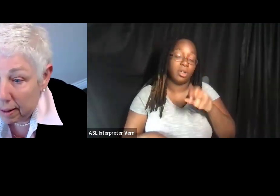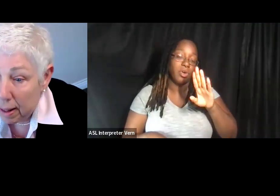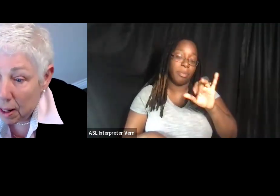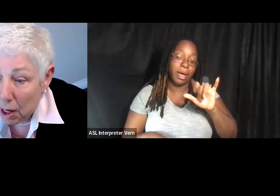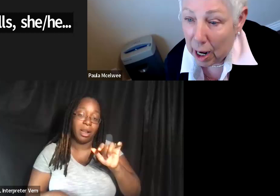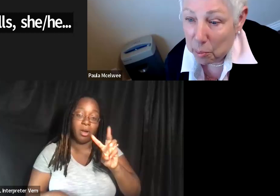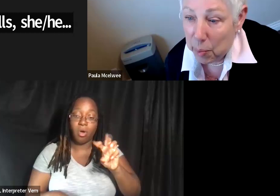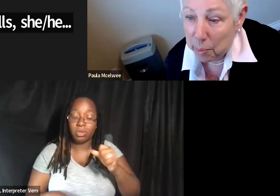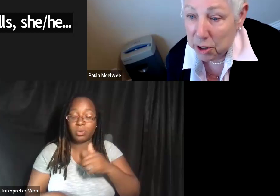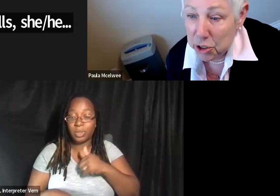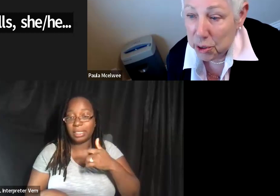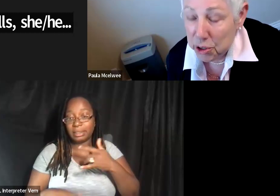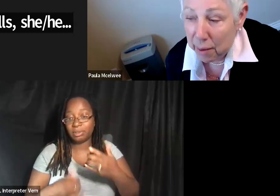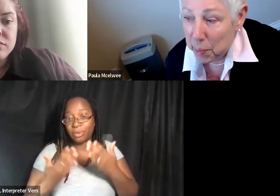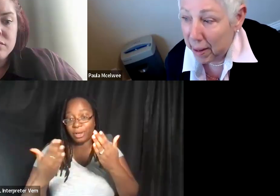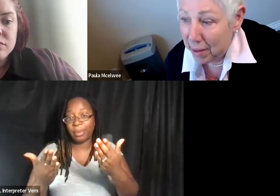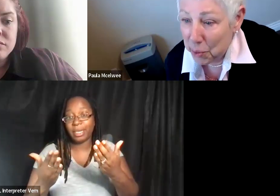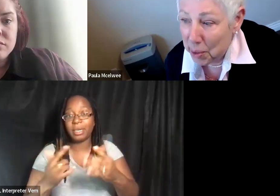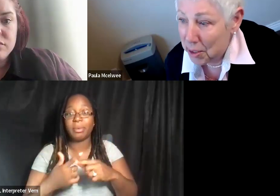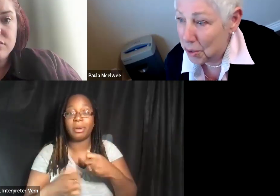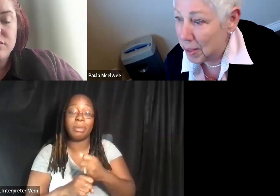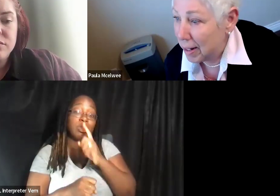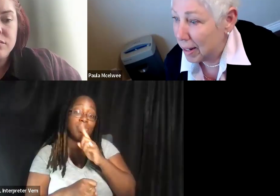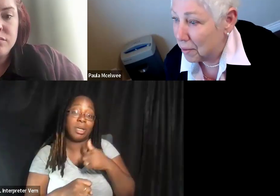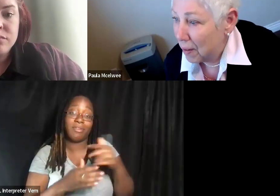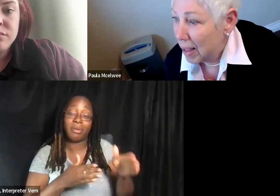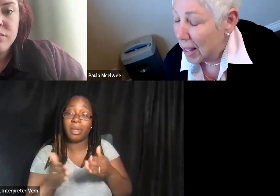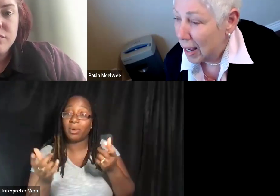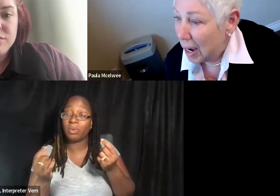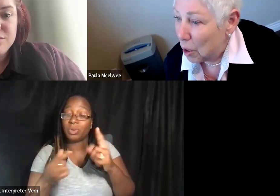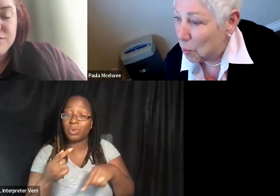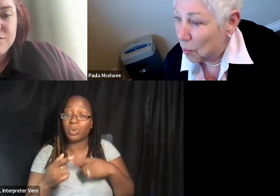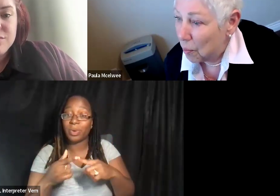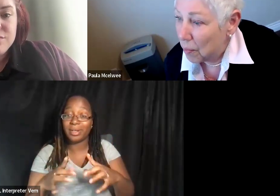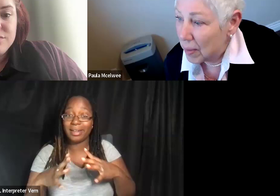recommend that. But make sure that you have a plan for what to do when they leave.